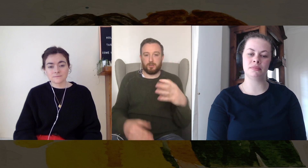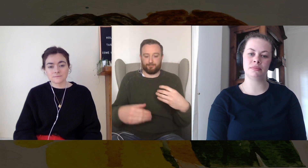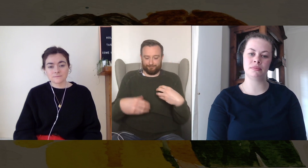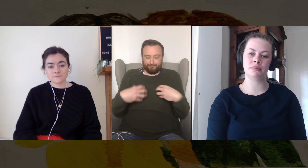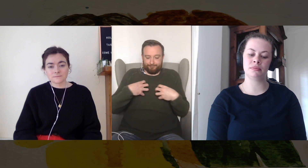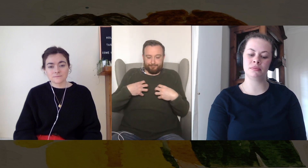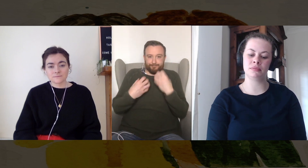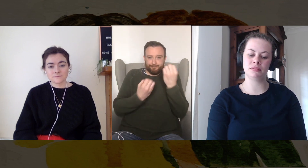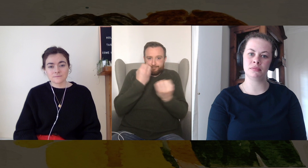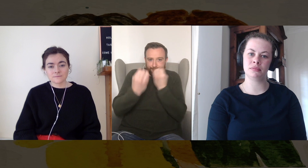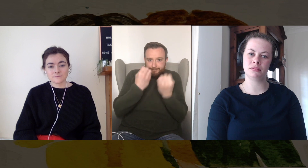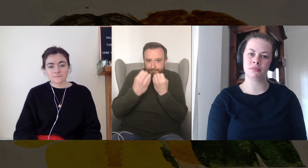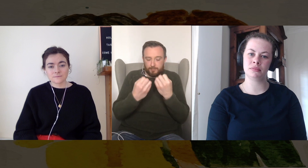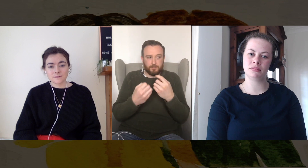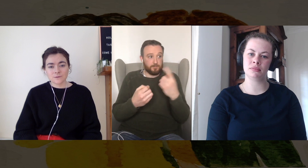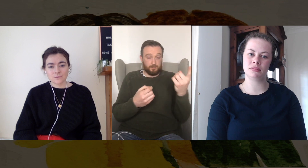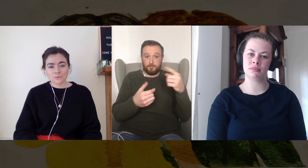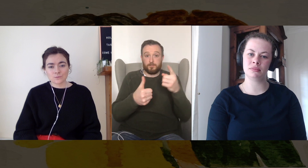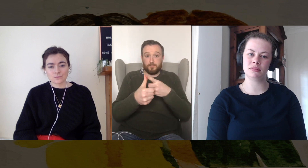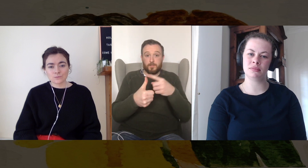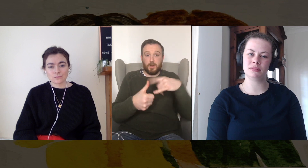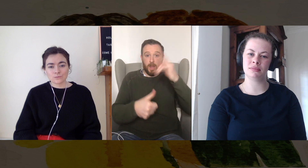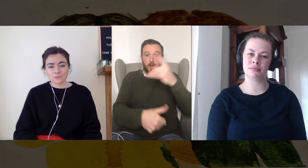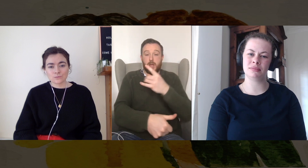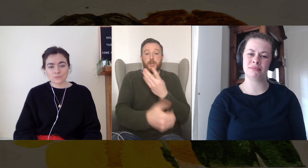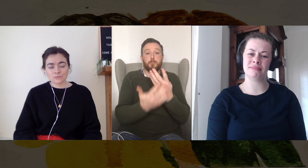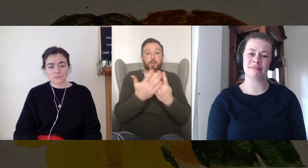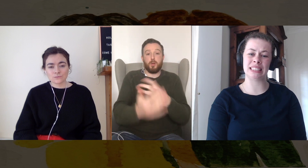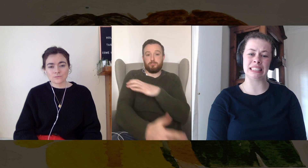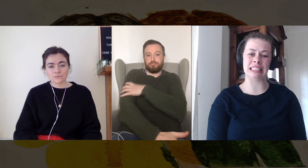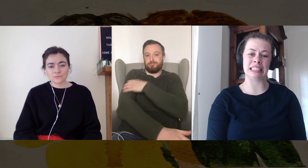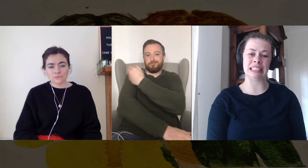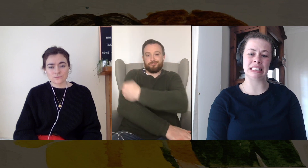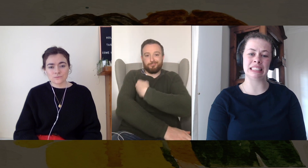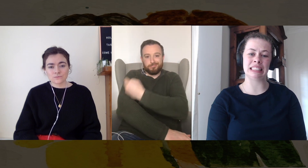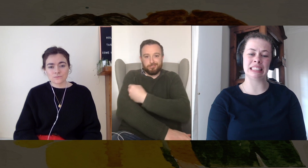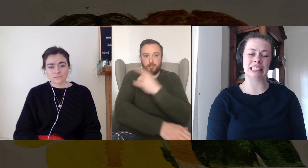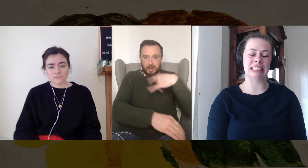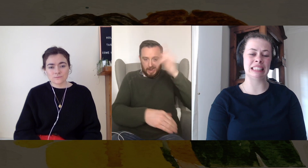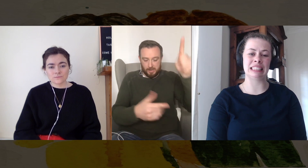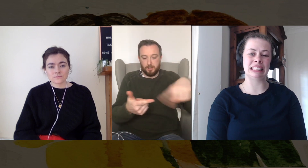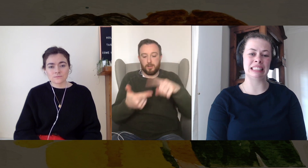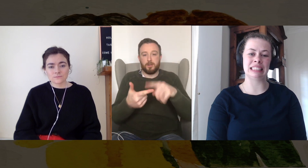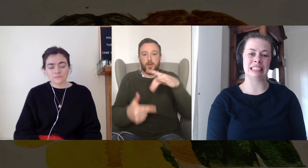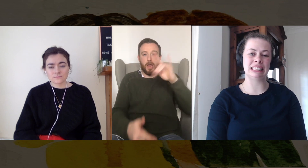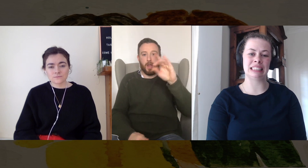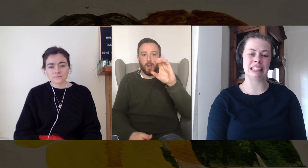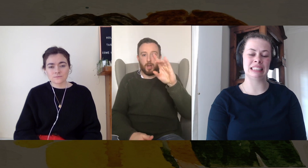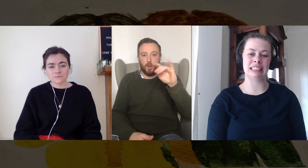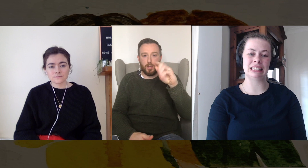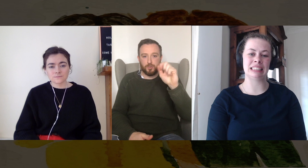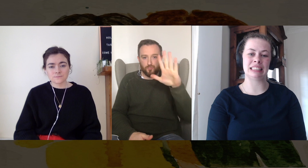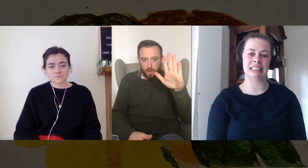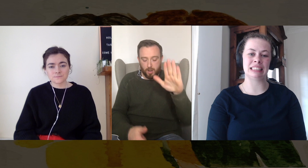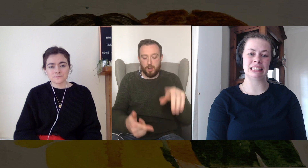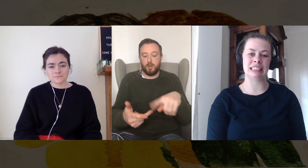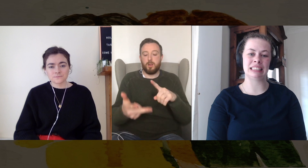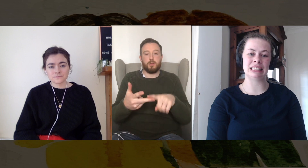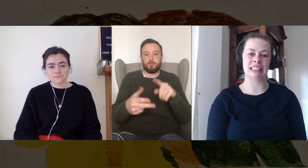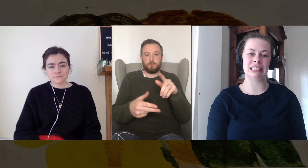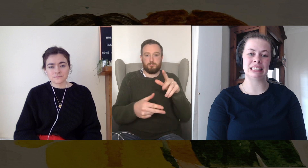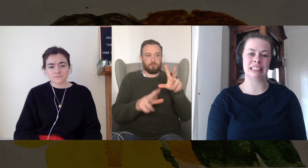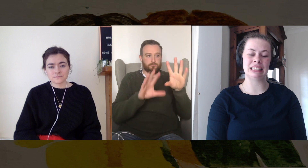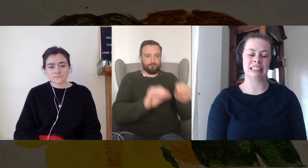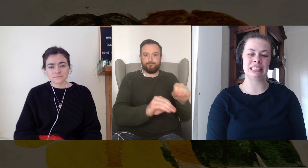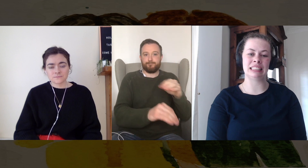again. He just texted yesterday, said I had to go and get ECG done to my heart. What